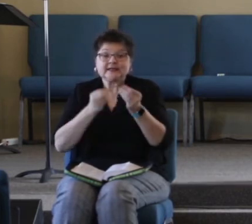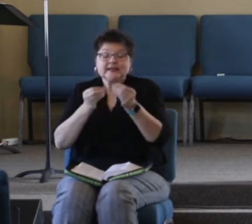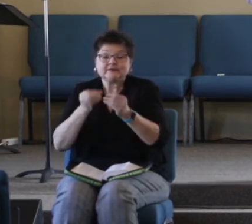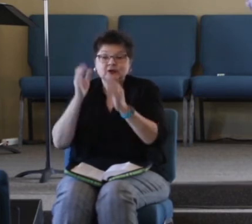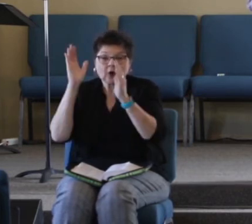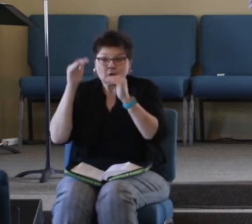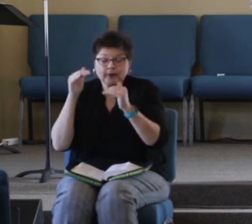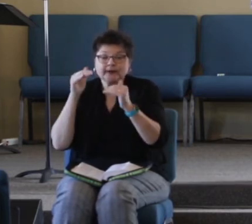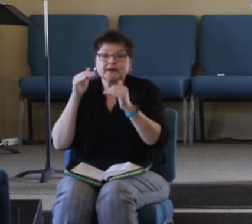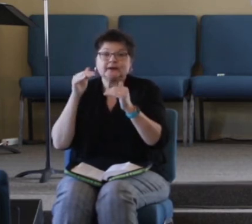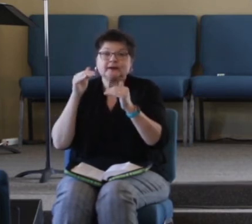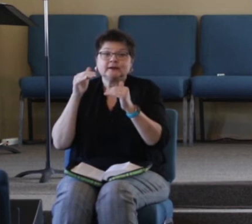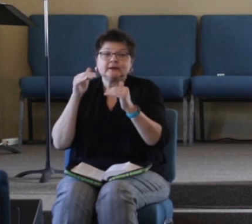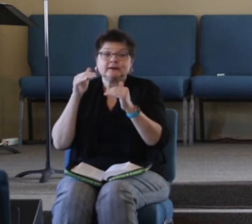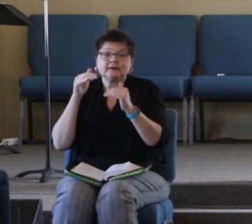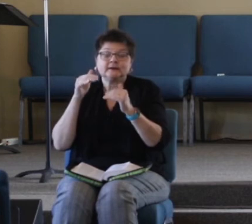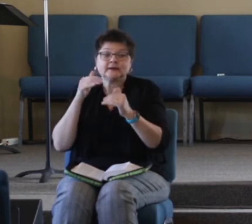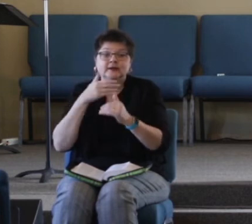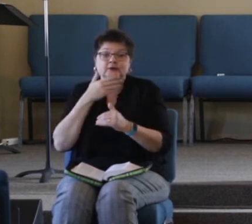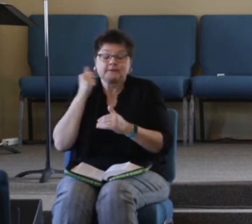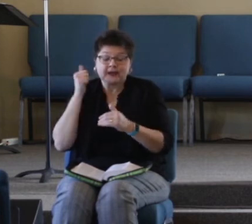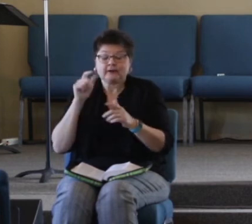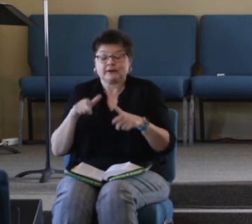better life for us.